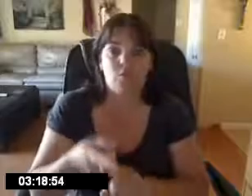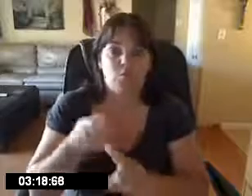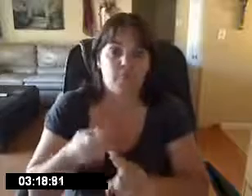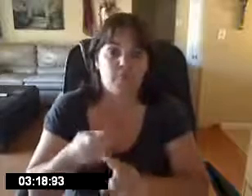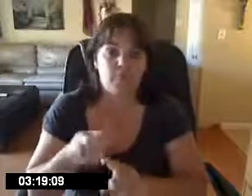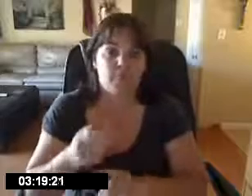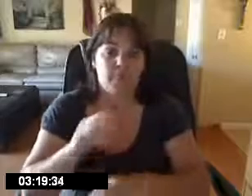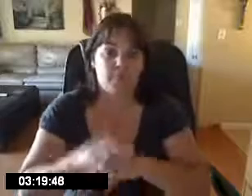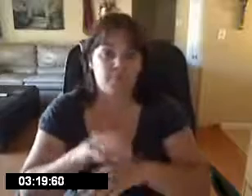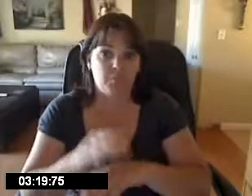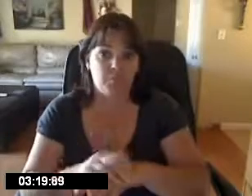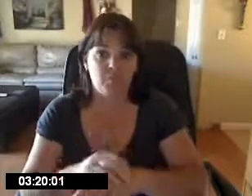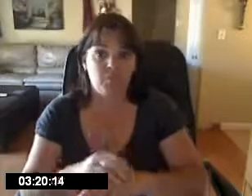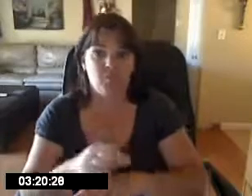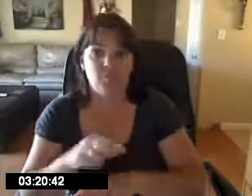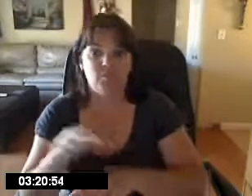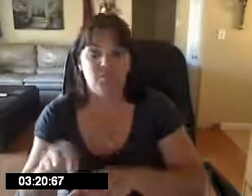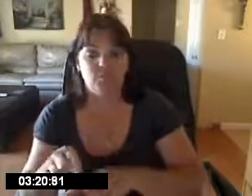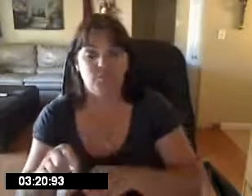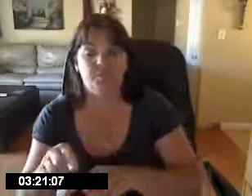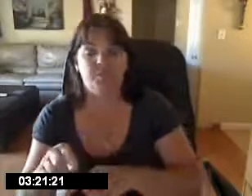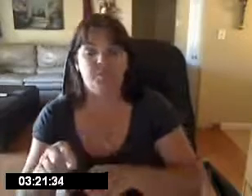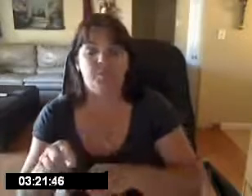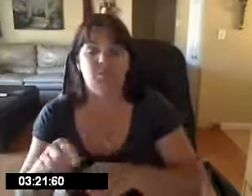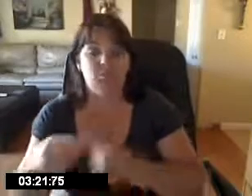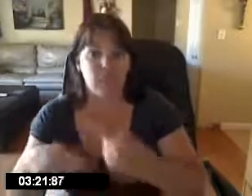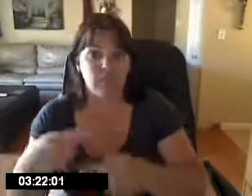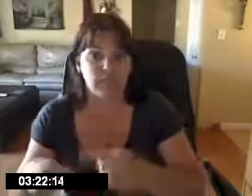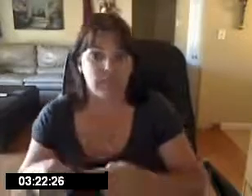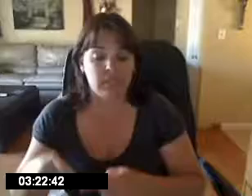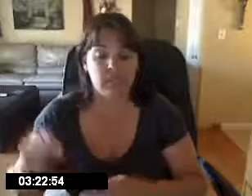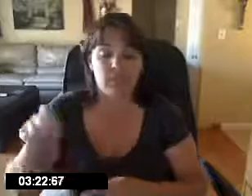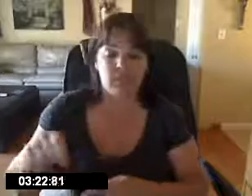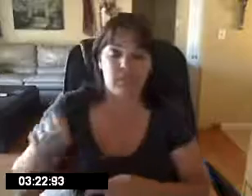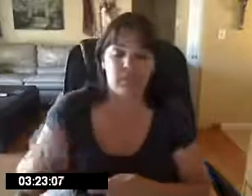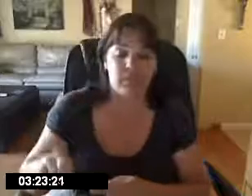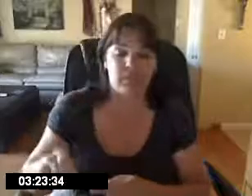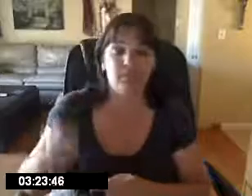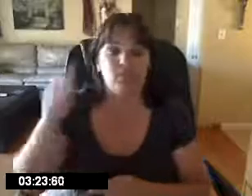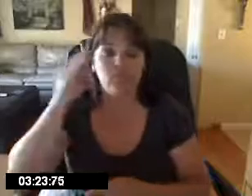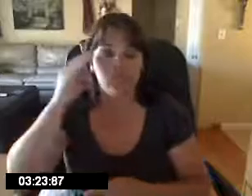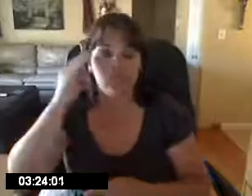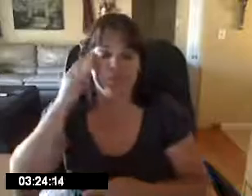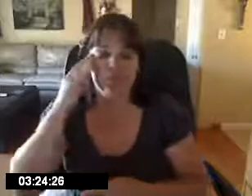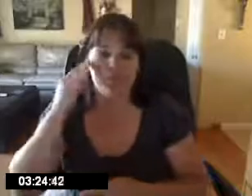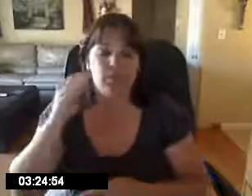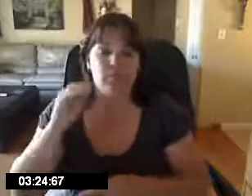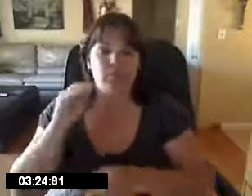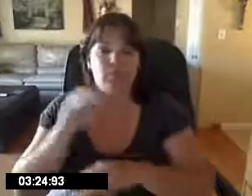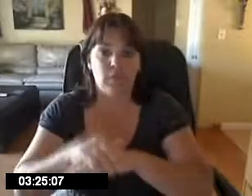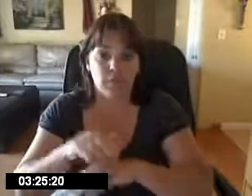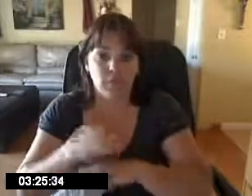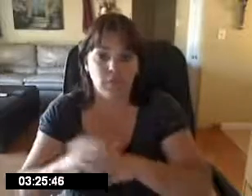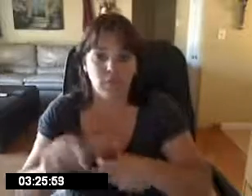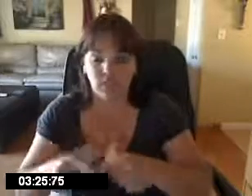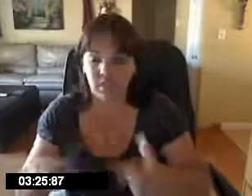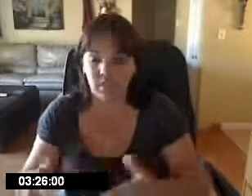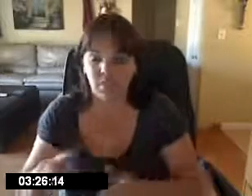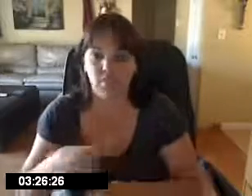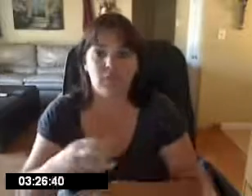listen, understand the words, understand the meaning, understand the tone of voice, understand the goal